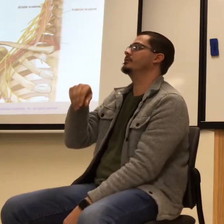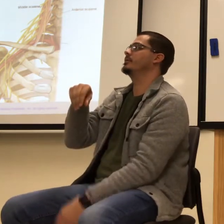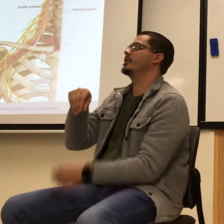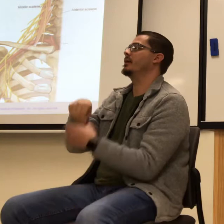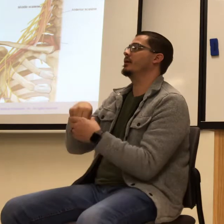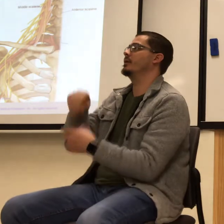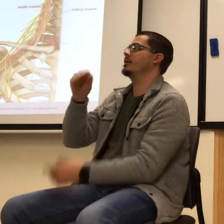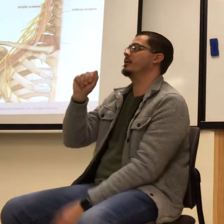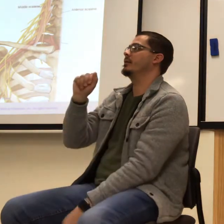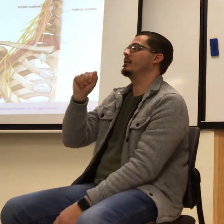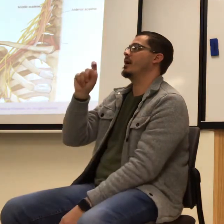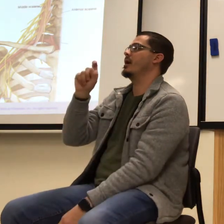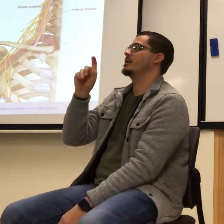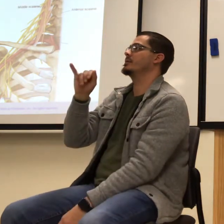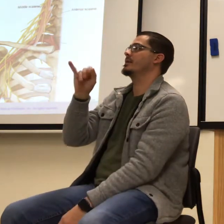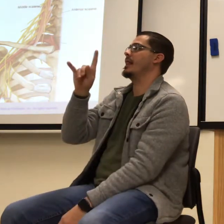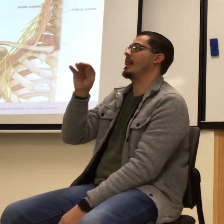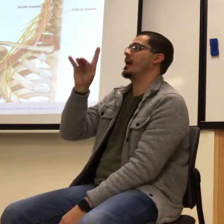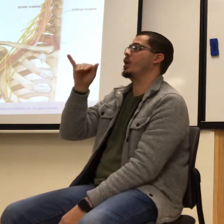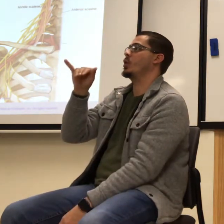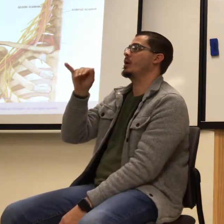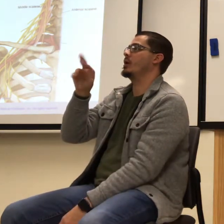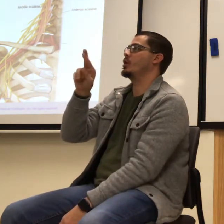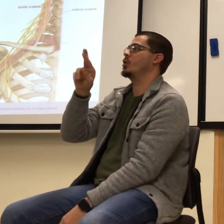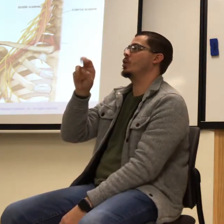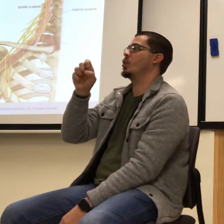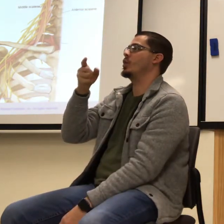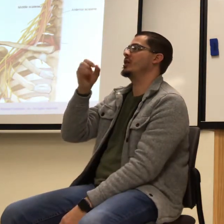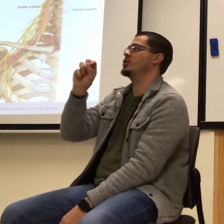the axillary region.